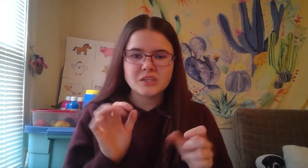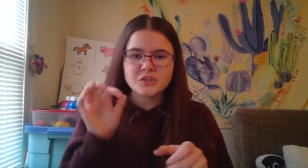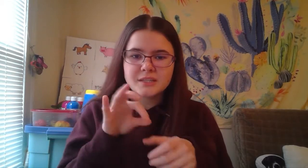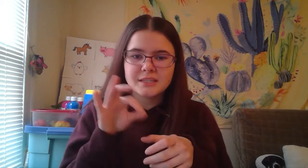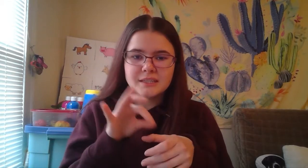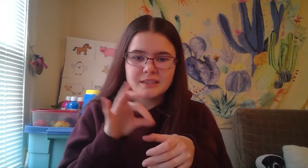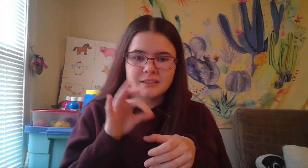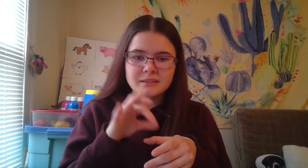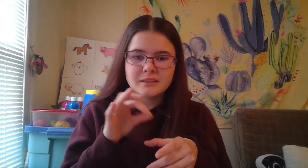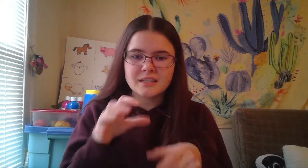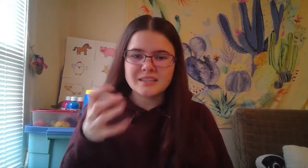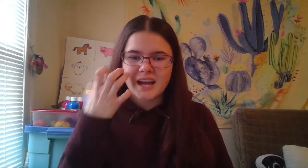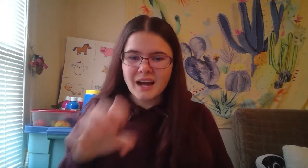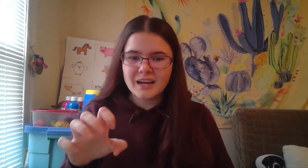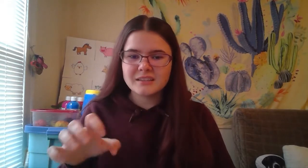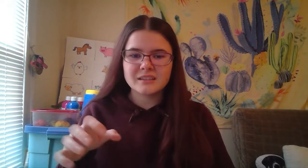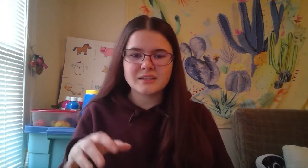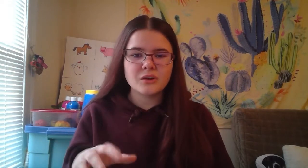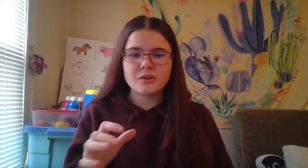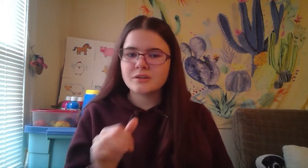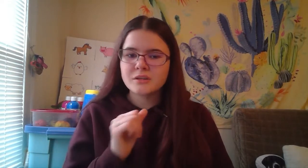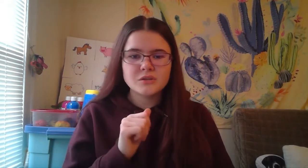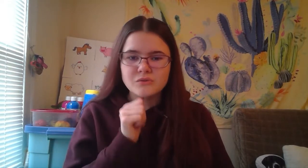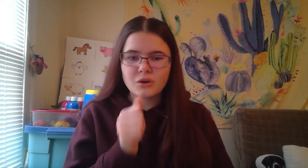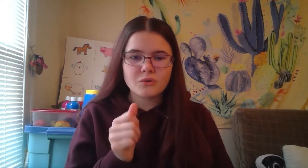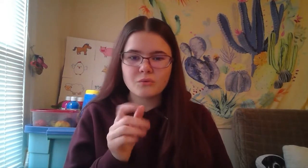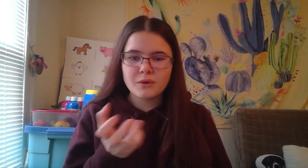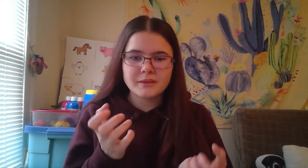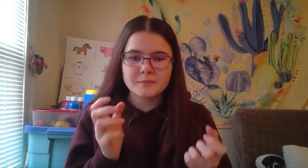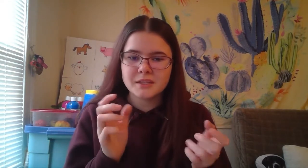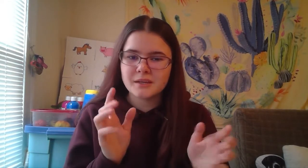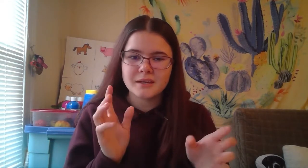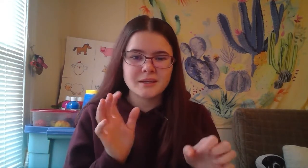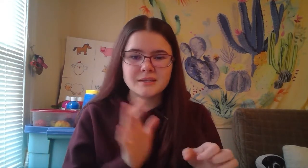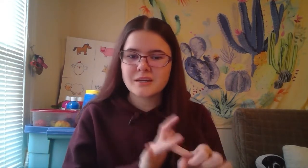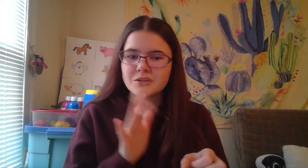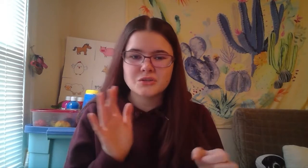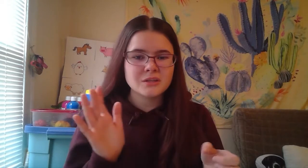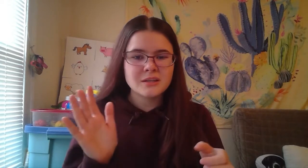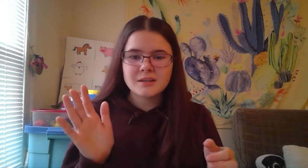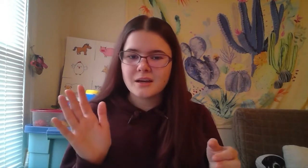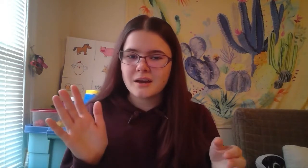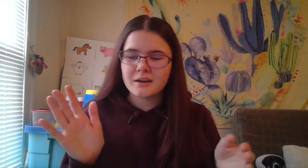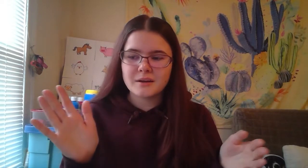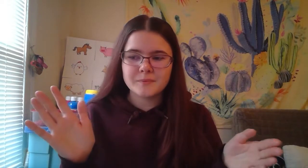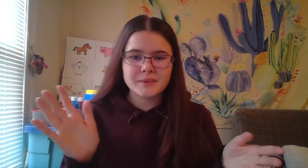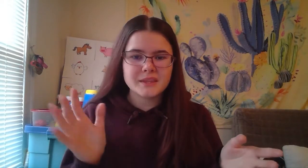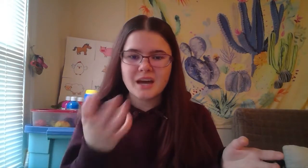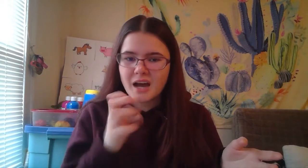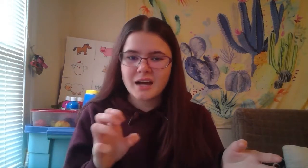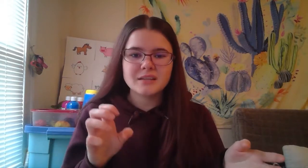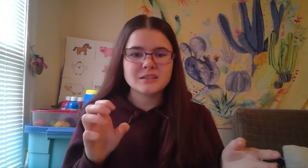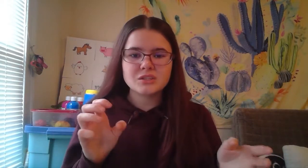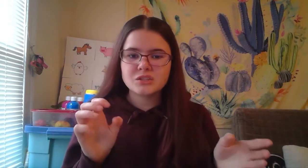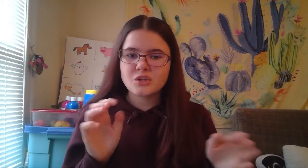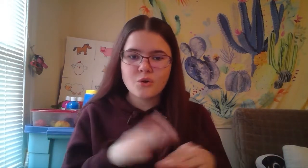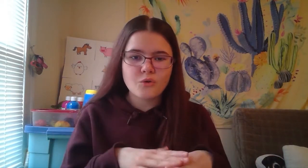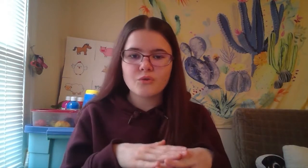your tea is hot, like, or you don't want them to touch the hot